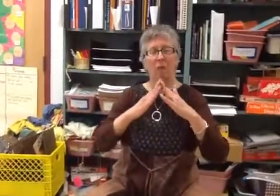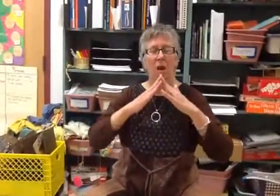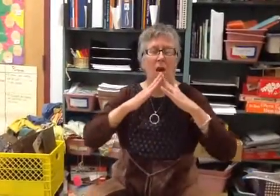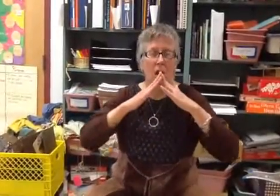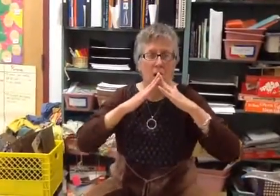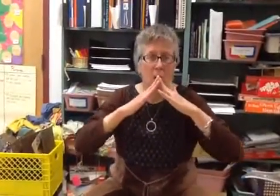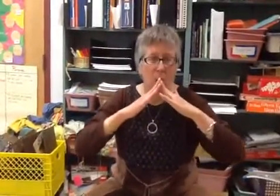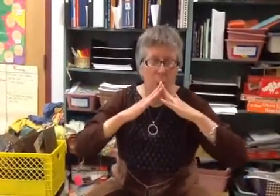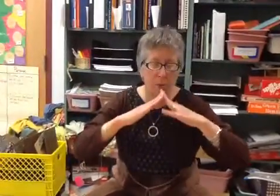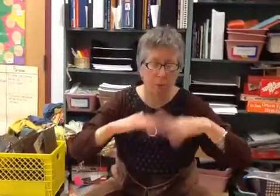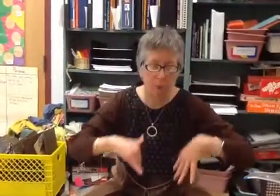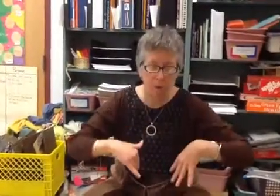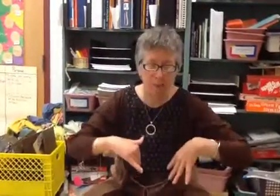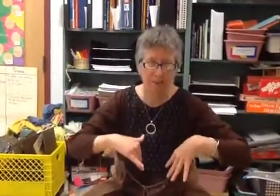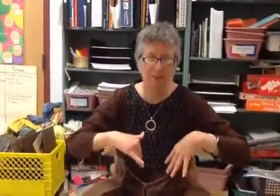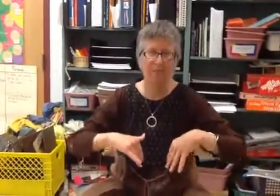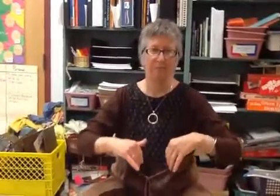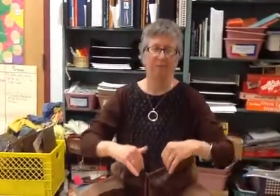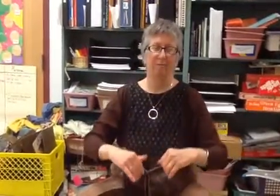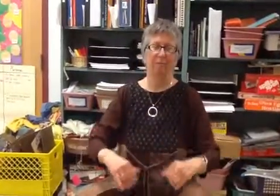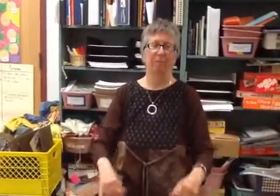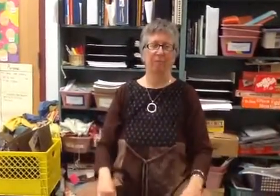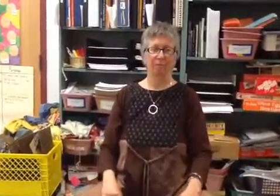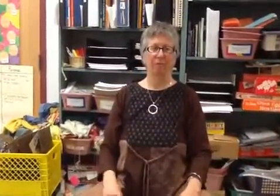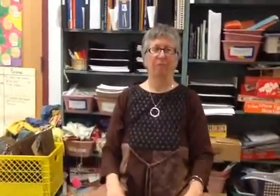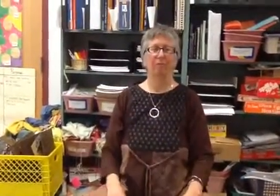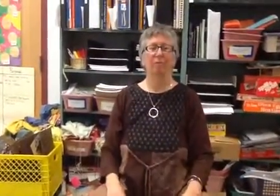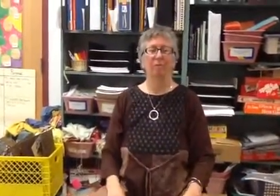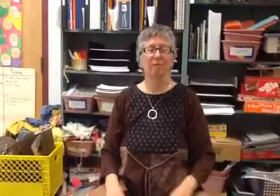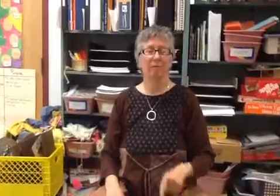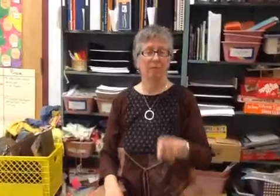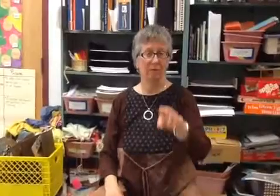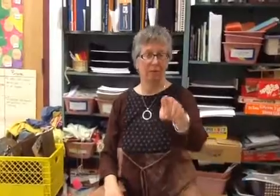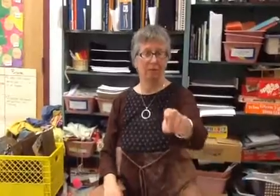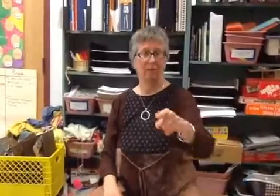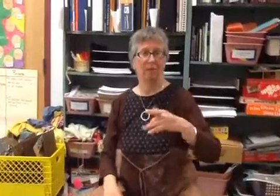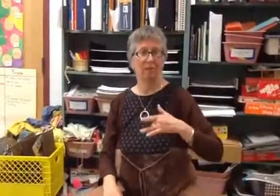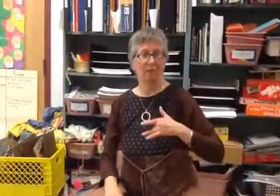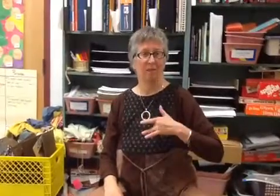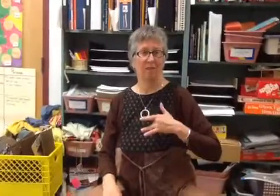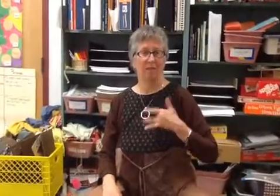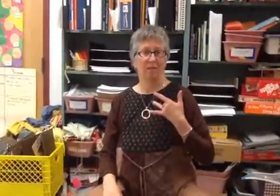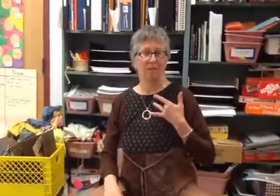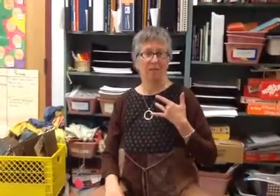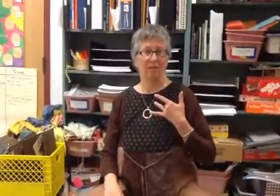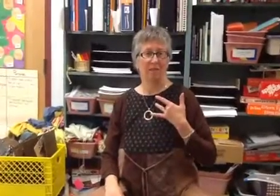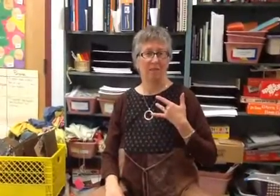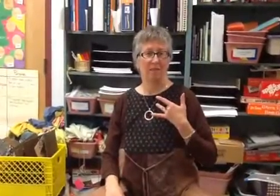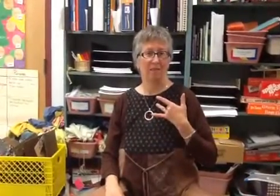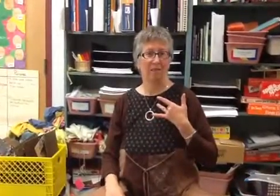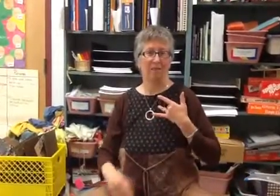blow from caving in? Do you ever feel already buried